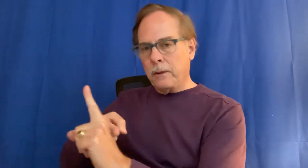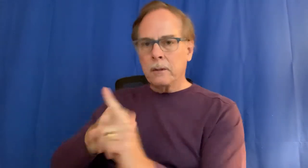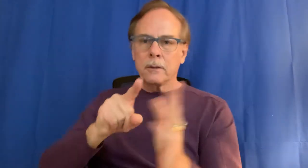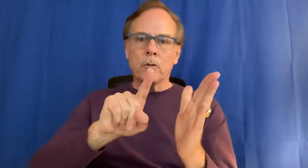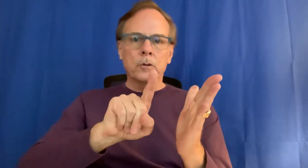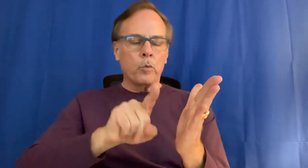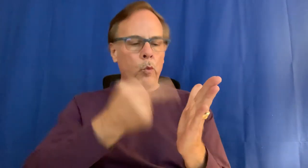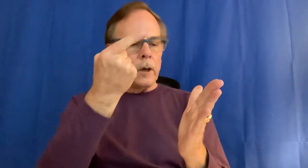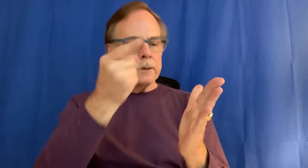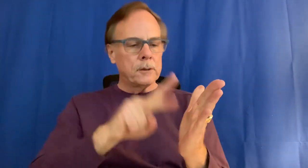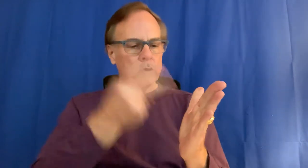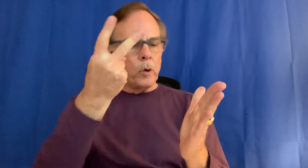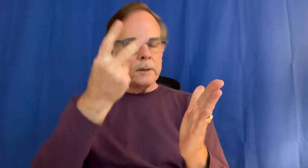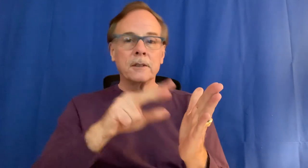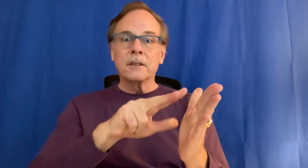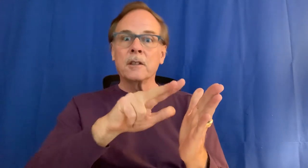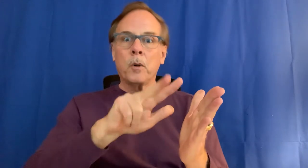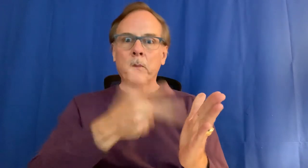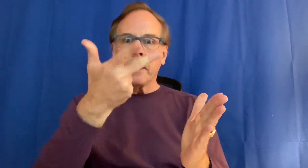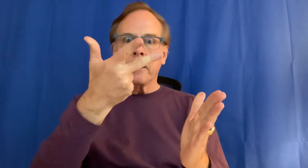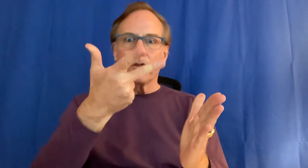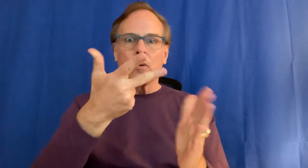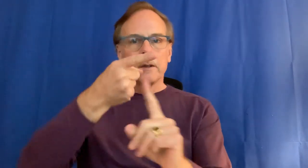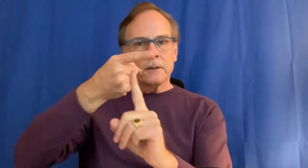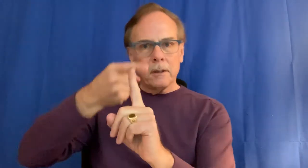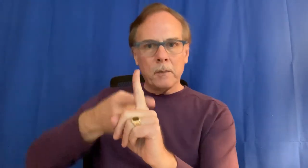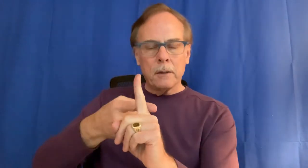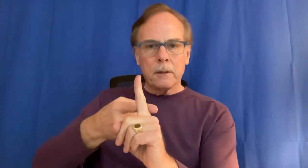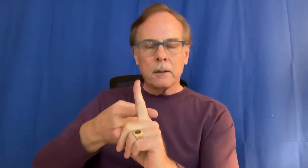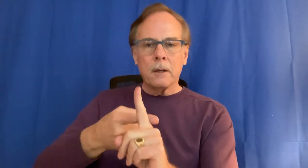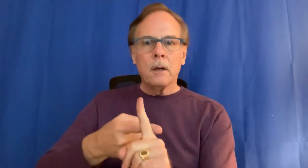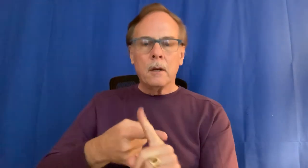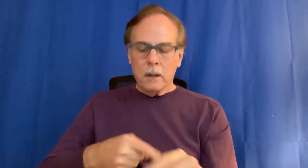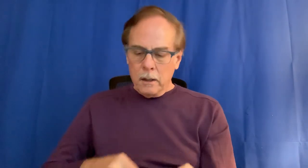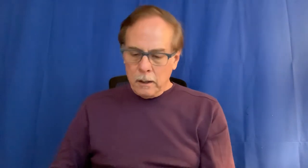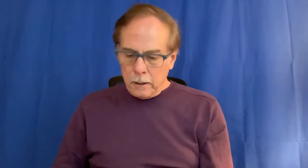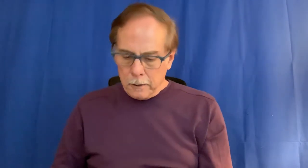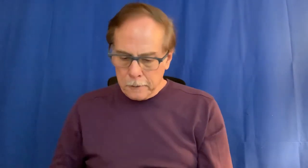Of course, once, twice. This is in the palm of the hand. Thrice a month.